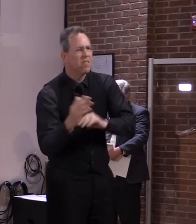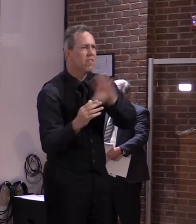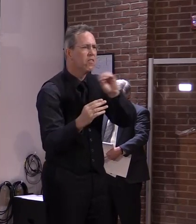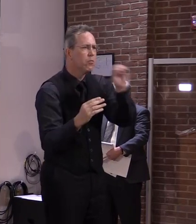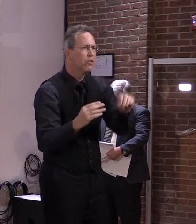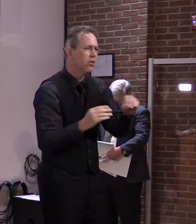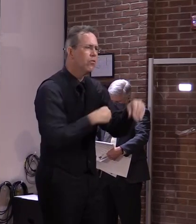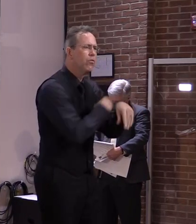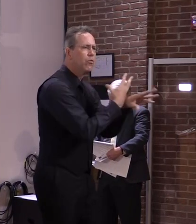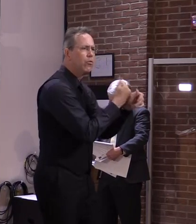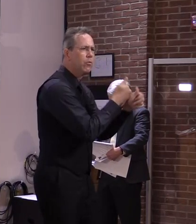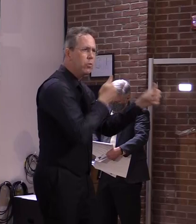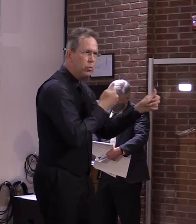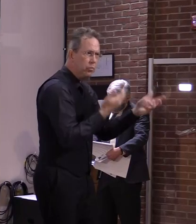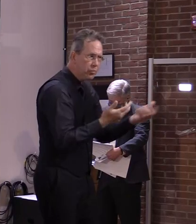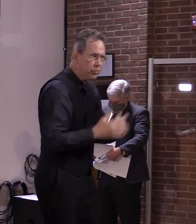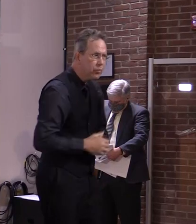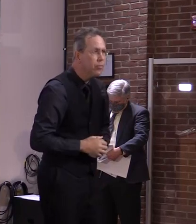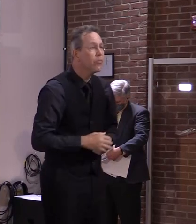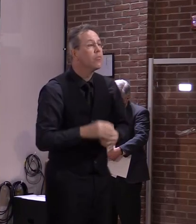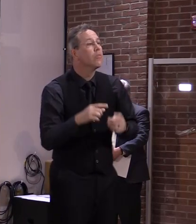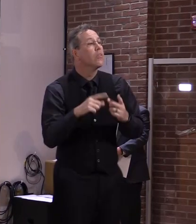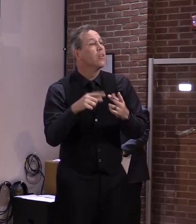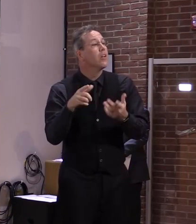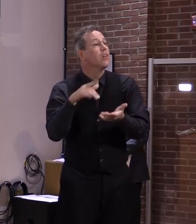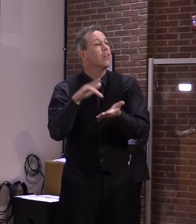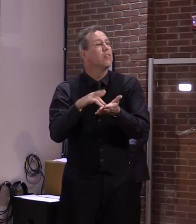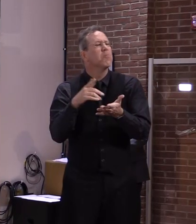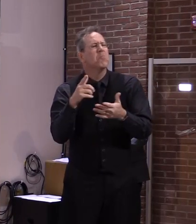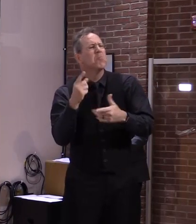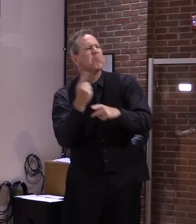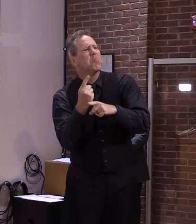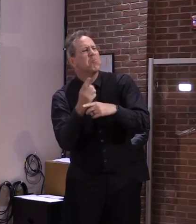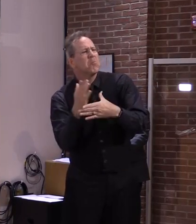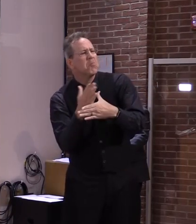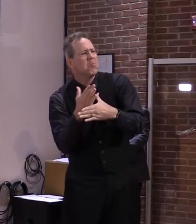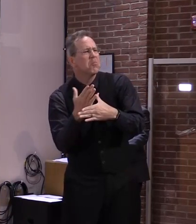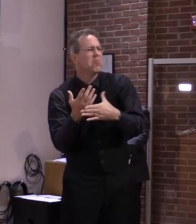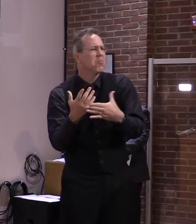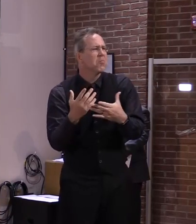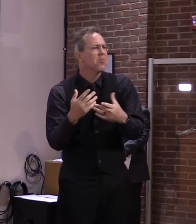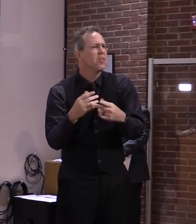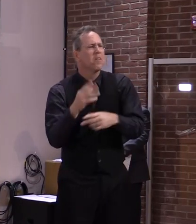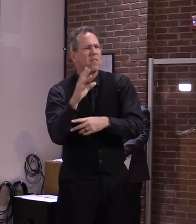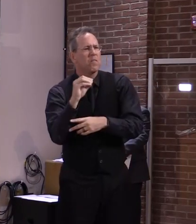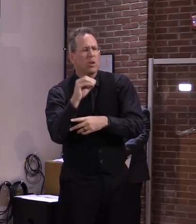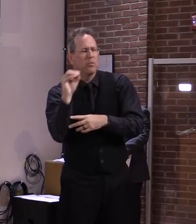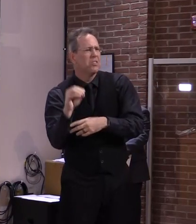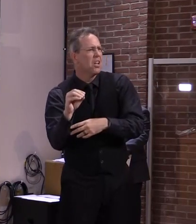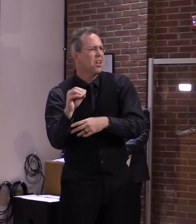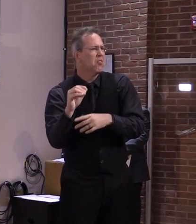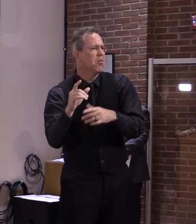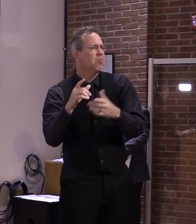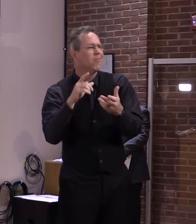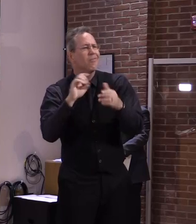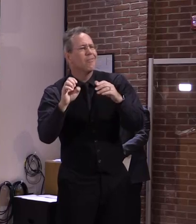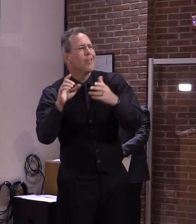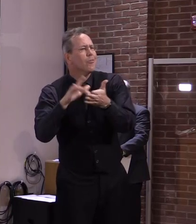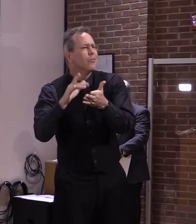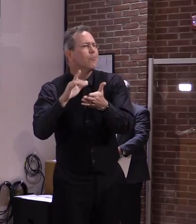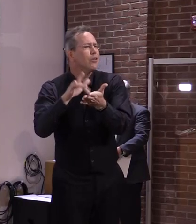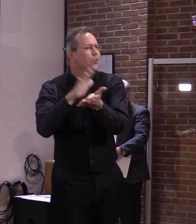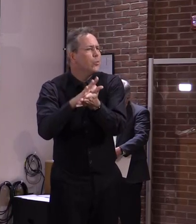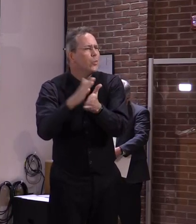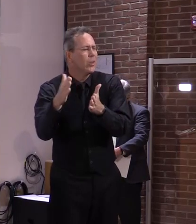level, there was about a 4% increase, with 28% of middle level students learning through in-person in April. The biggest